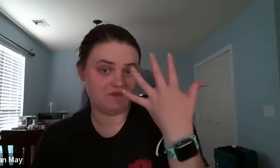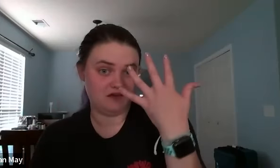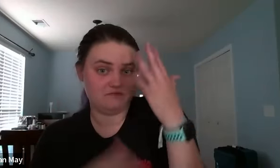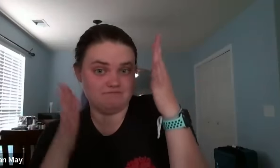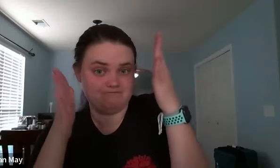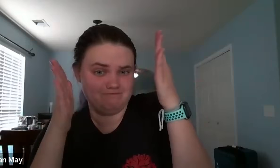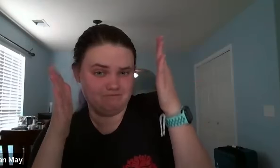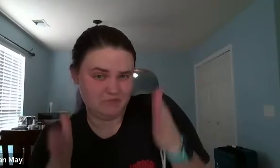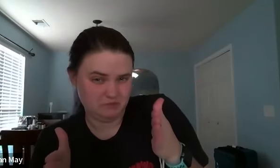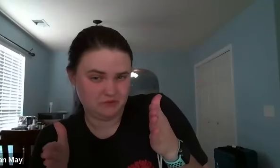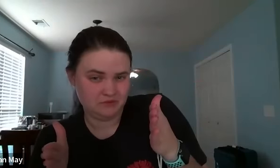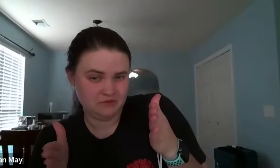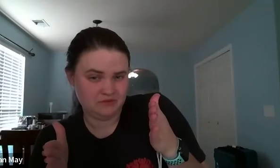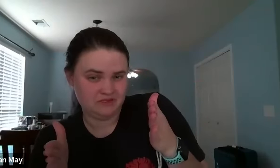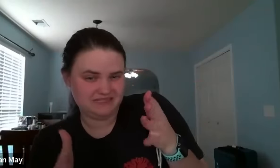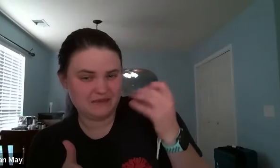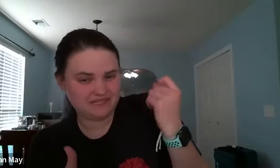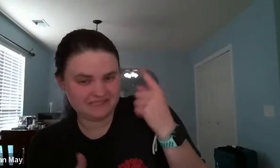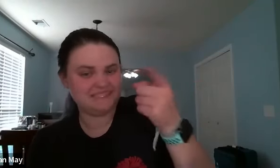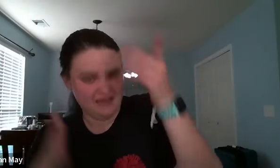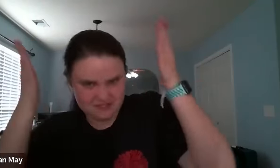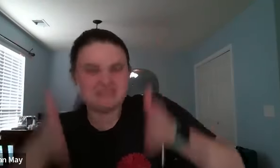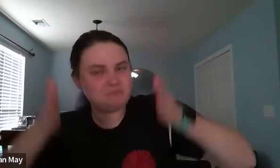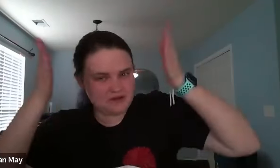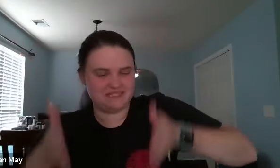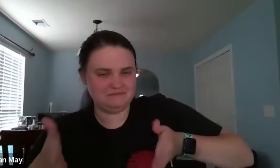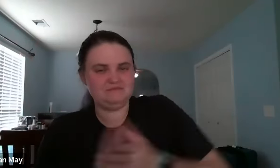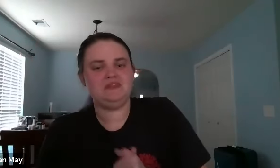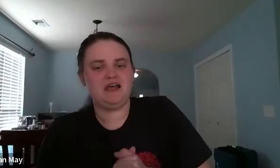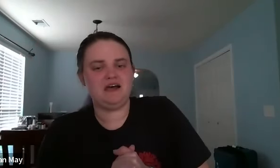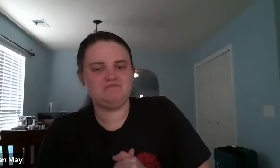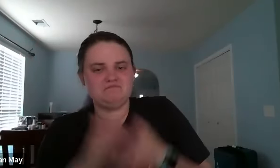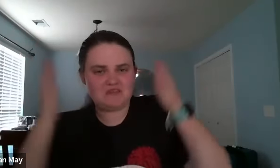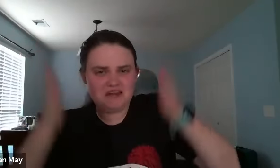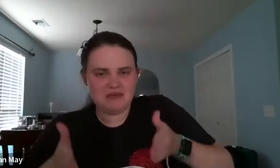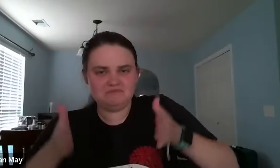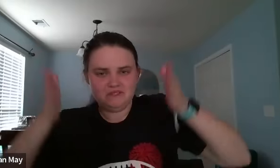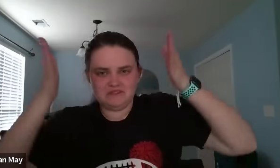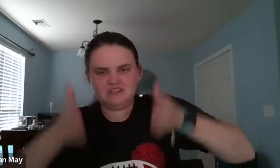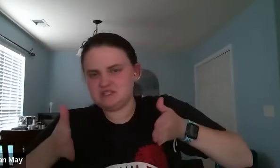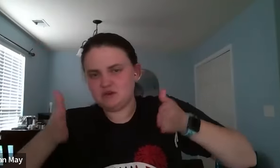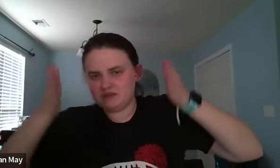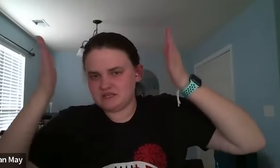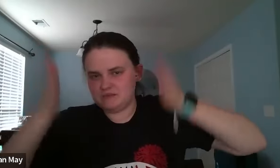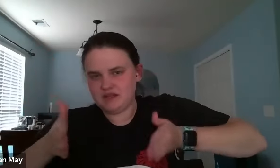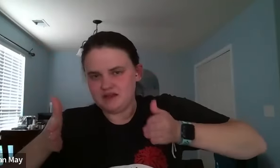5 people. Does that make sense? Yeah. So this is person. Kind of that, this is always going to be kind